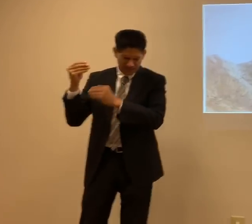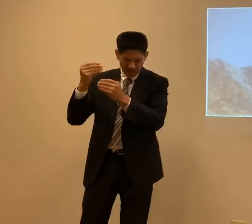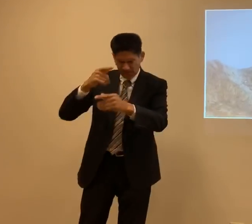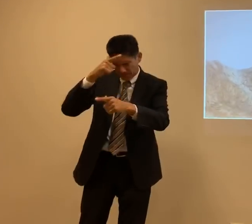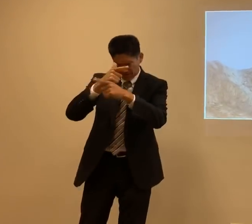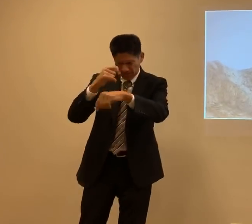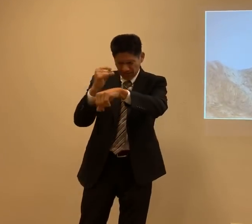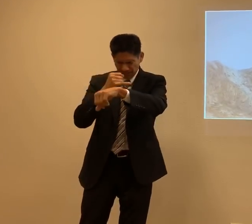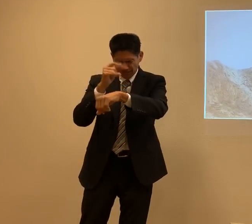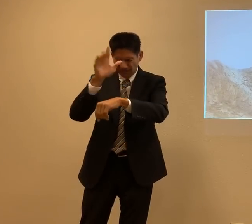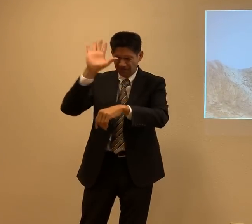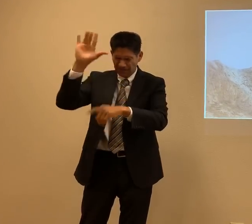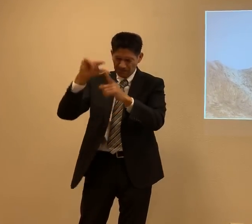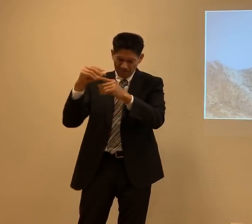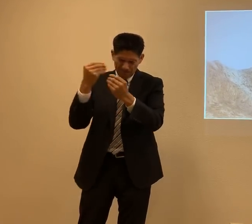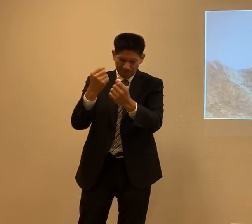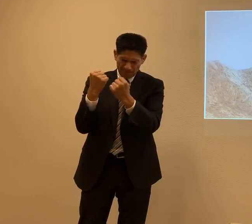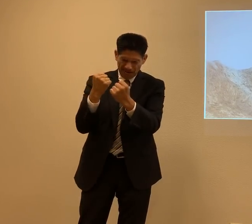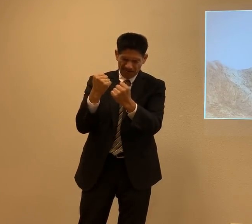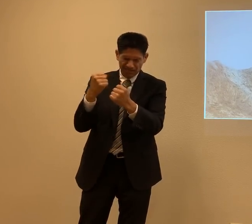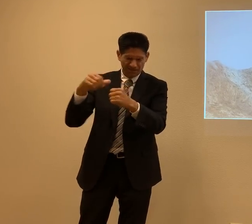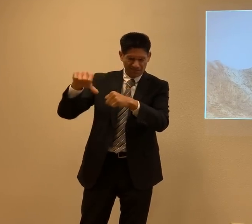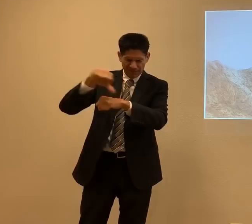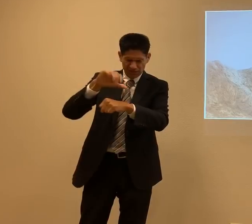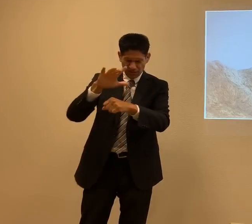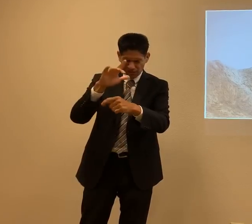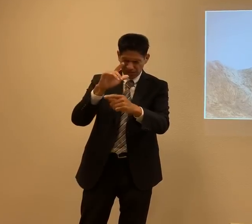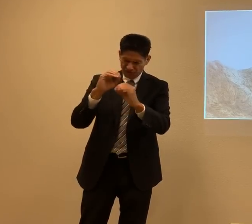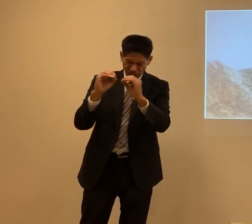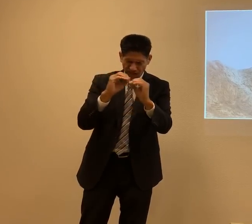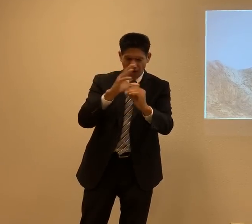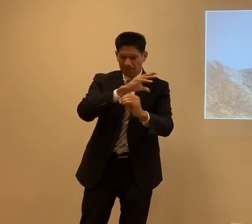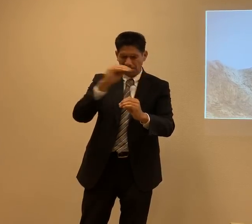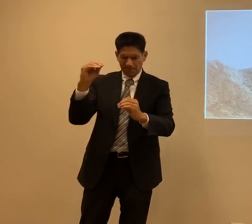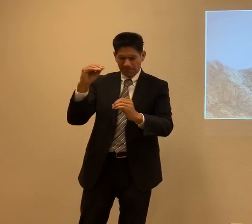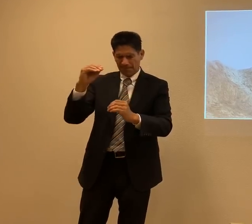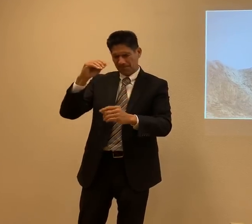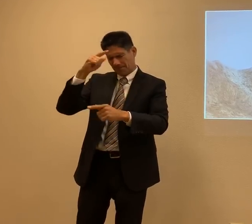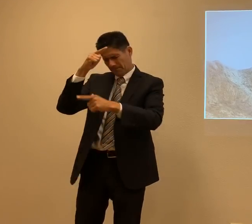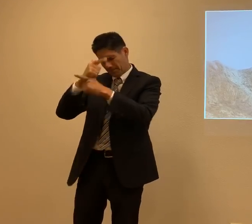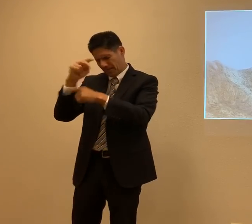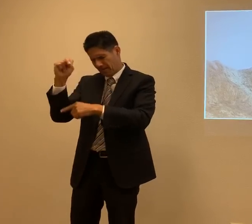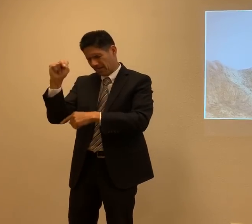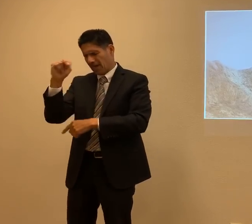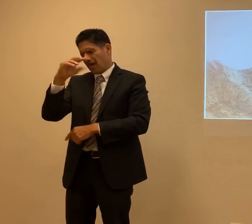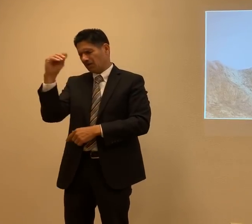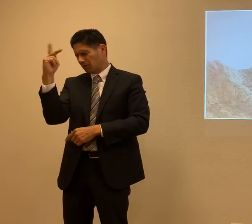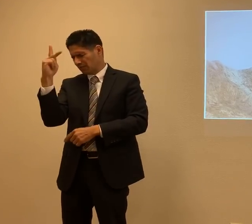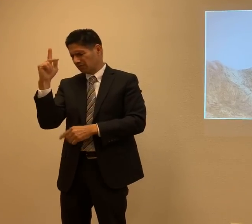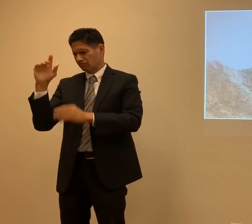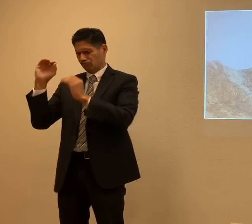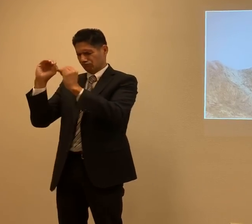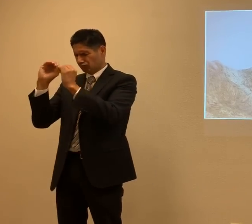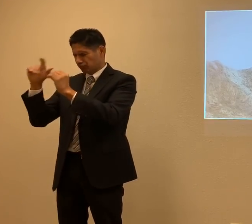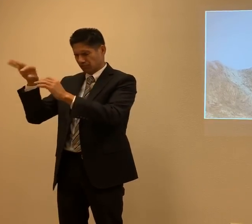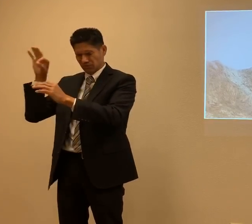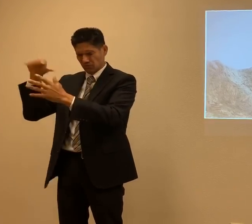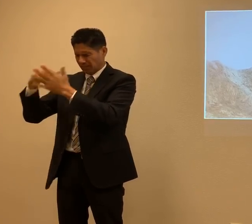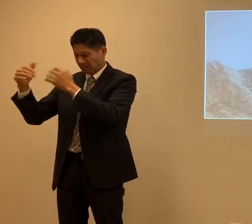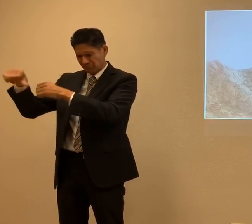Lord, I ask that you strengthen Jeff and anoint him to teach, and for Brother Nolan for his